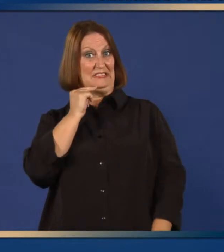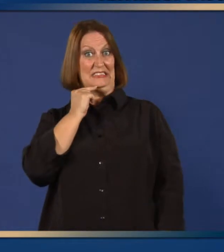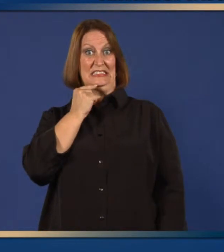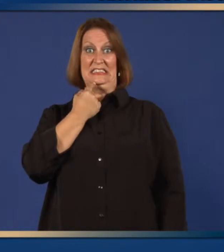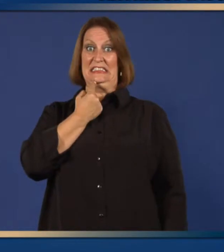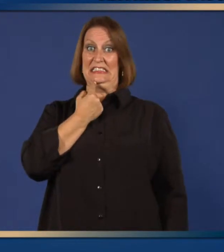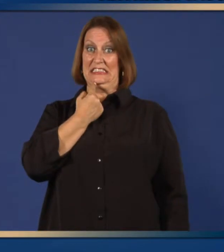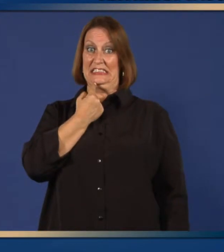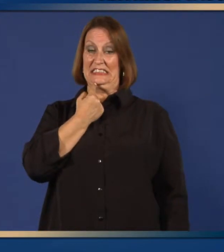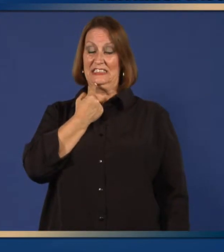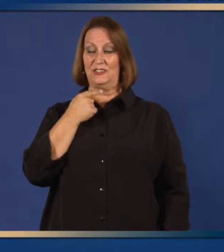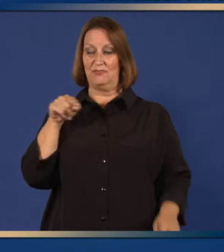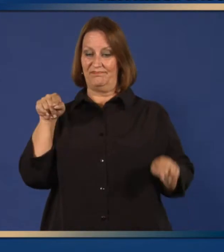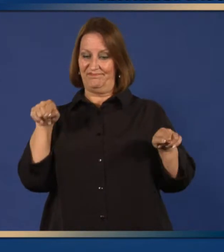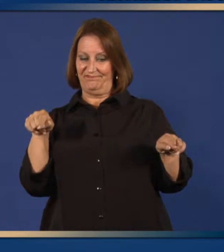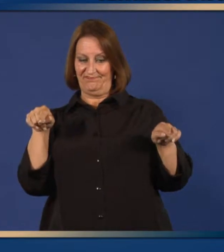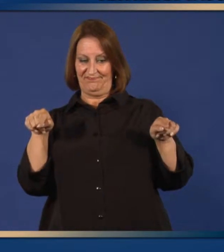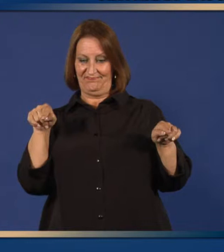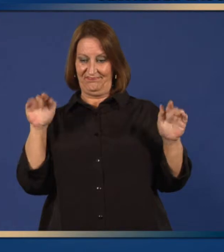extremely small.